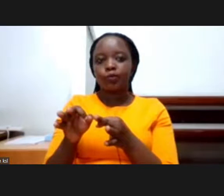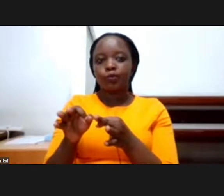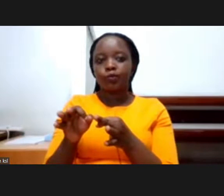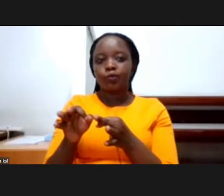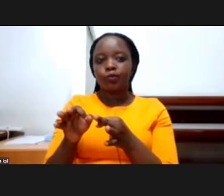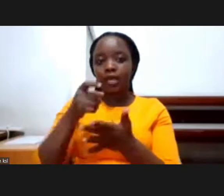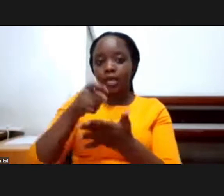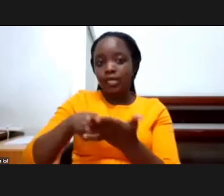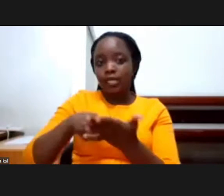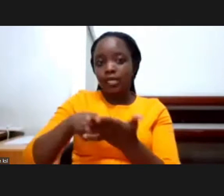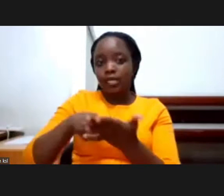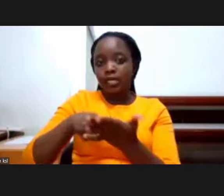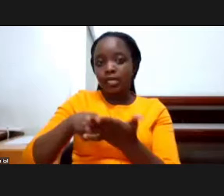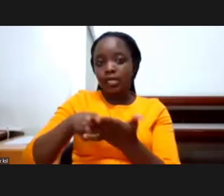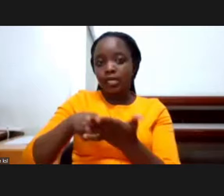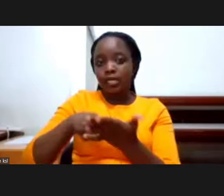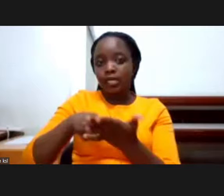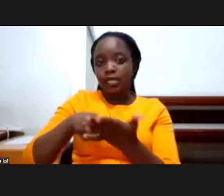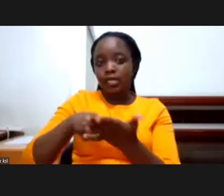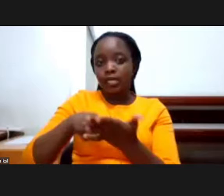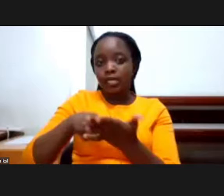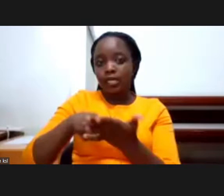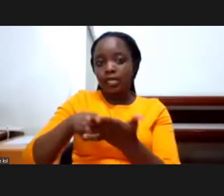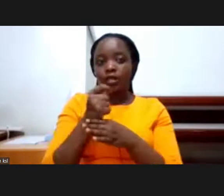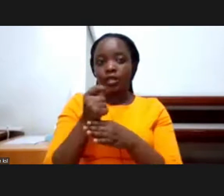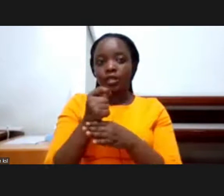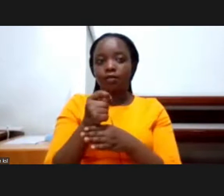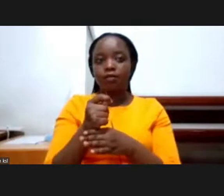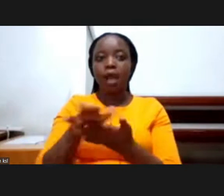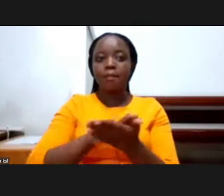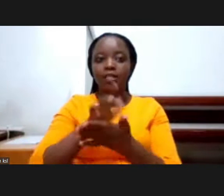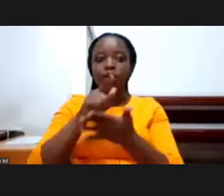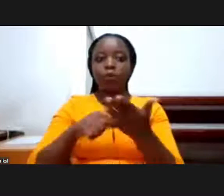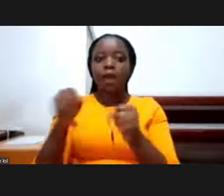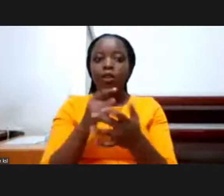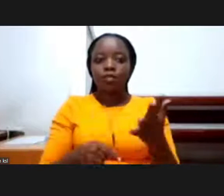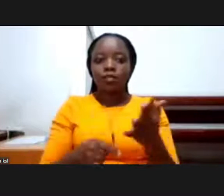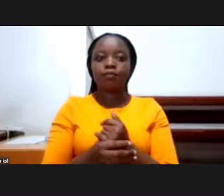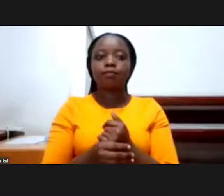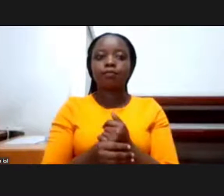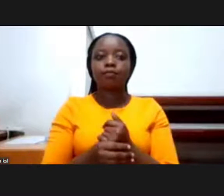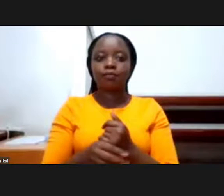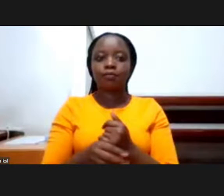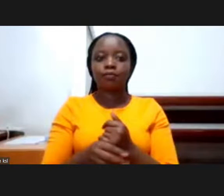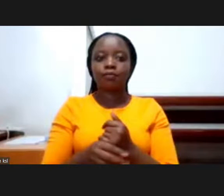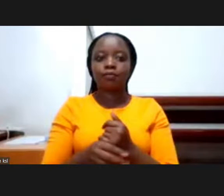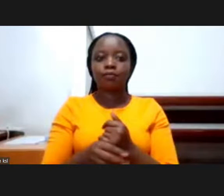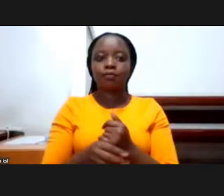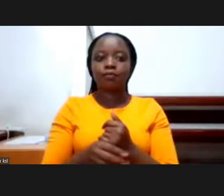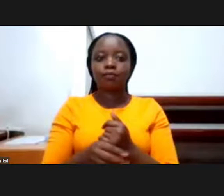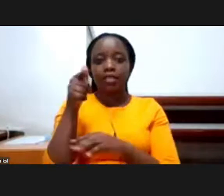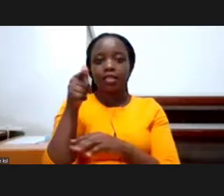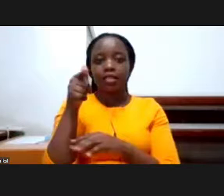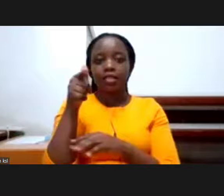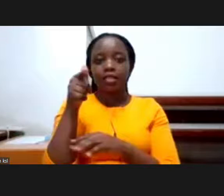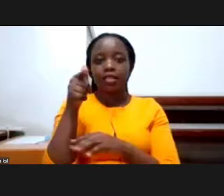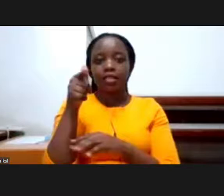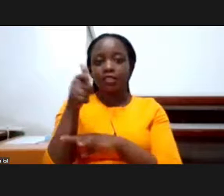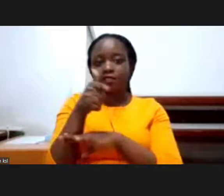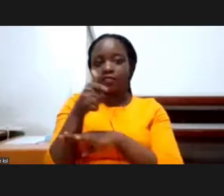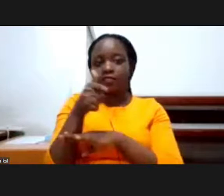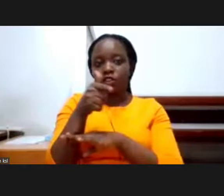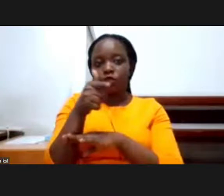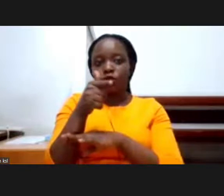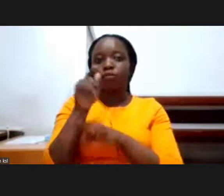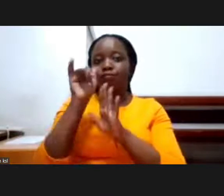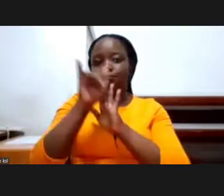and I think there is a video on YouTube that he can refer to or she can refer to. Basically, the design of the return is you